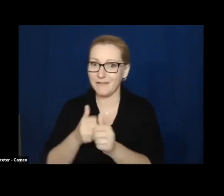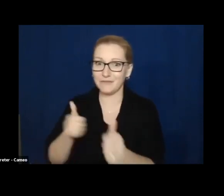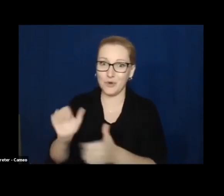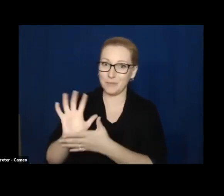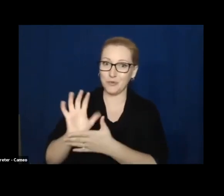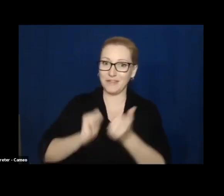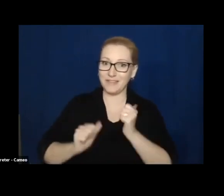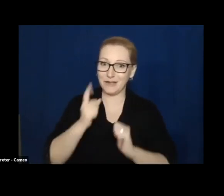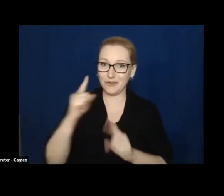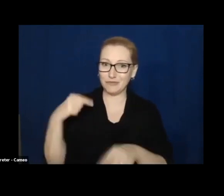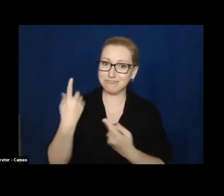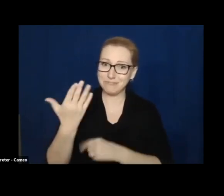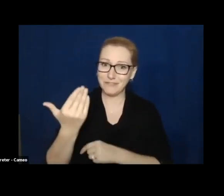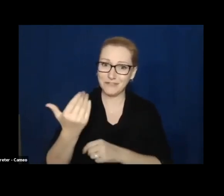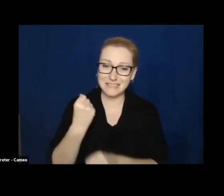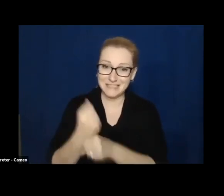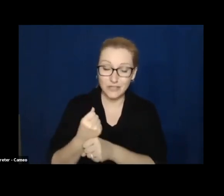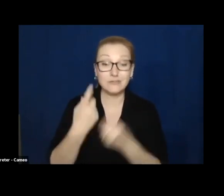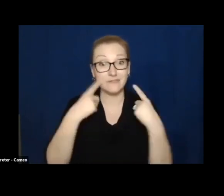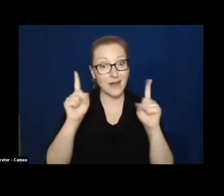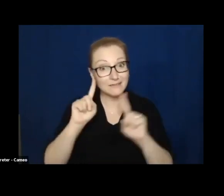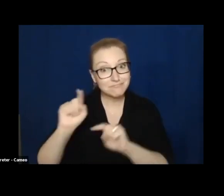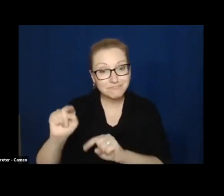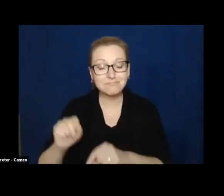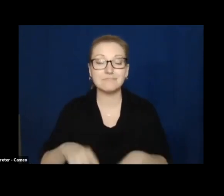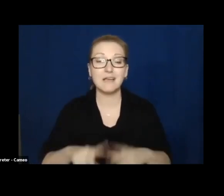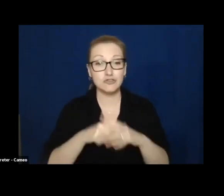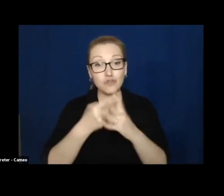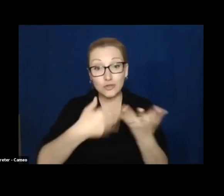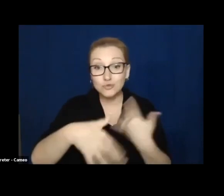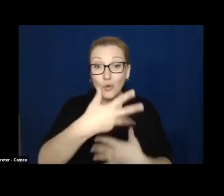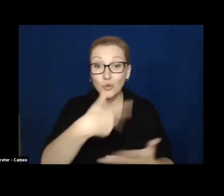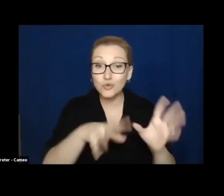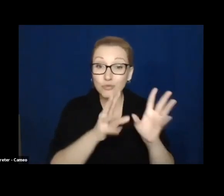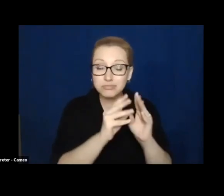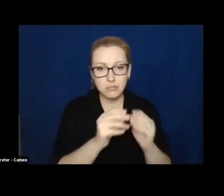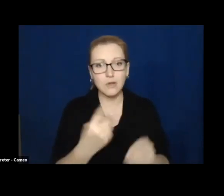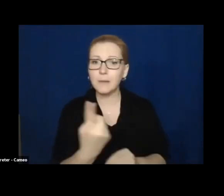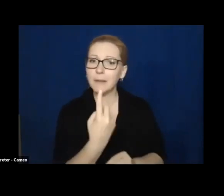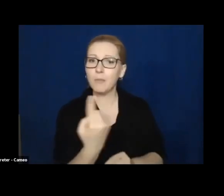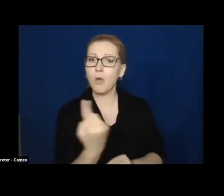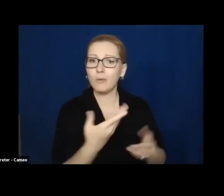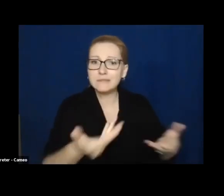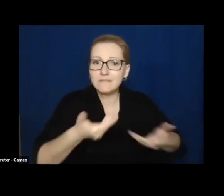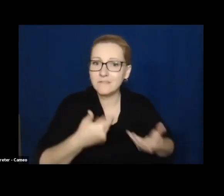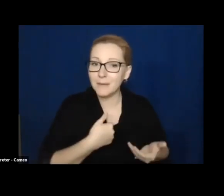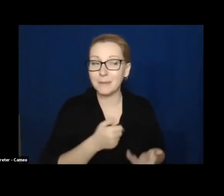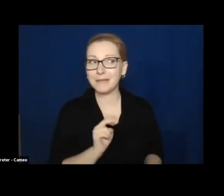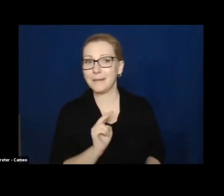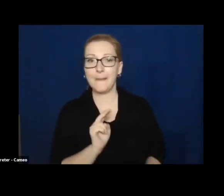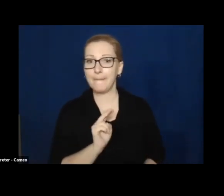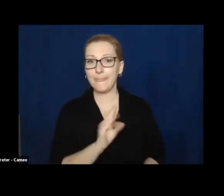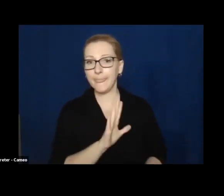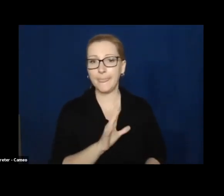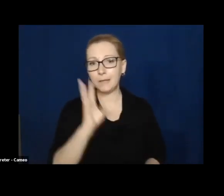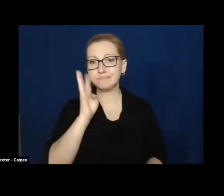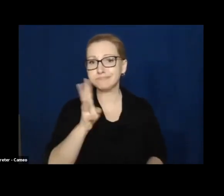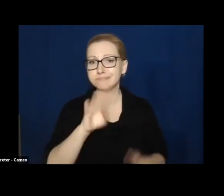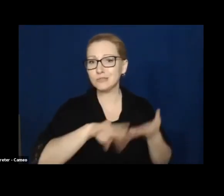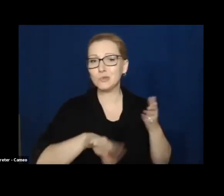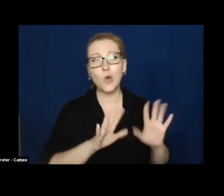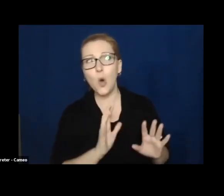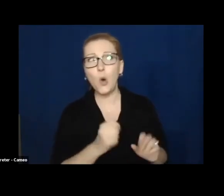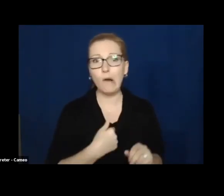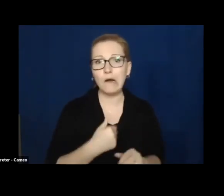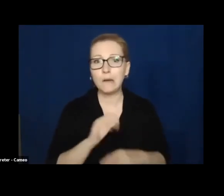began to make my way to go to social gatherings. I had always been asked to go, but I would always just come up with an excuse of,